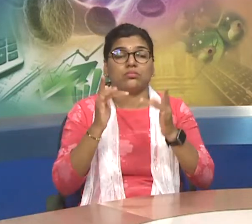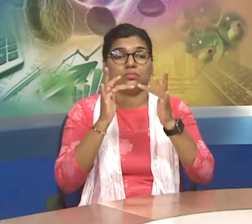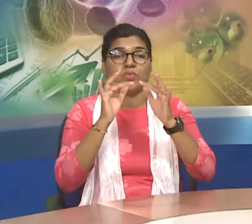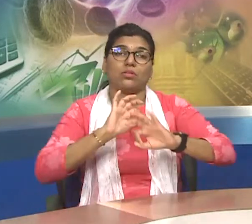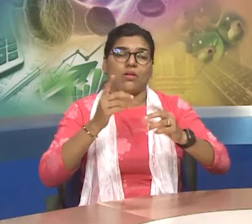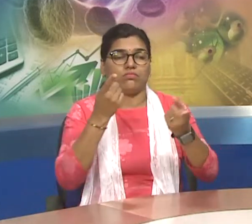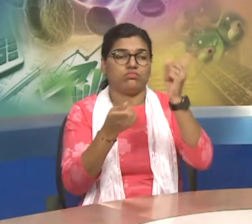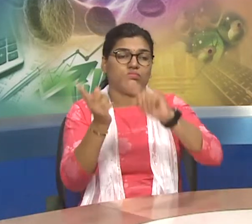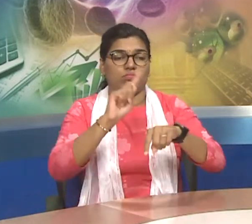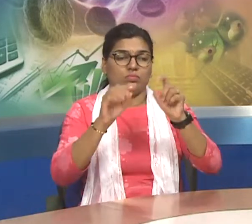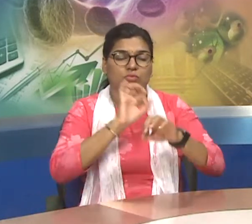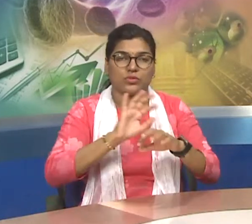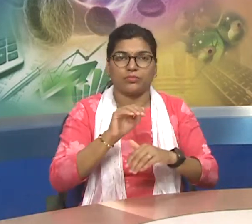work.